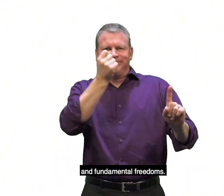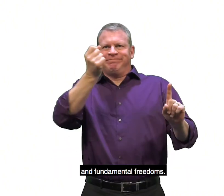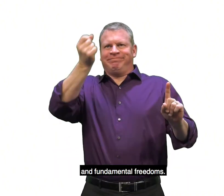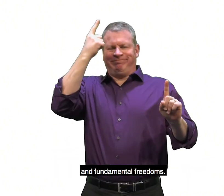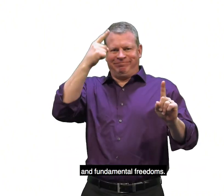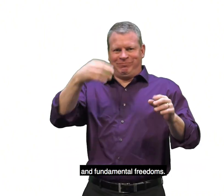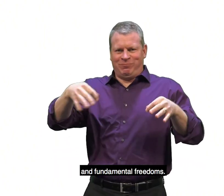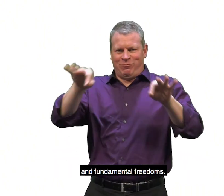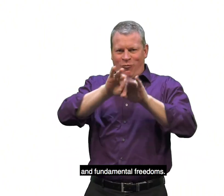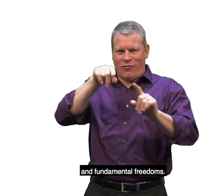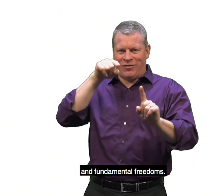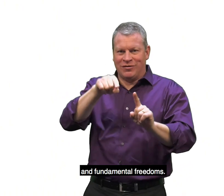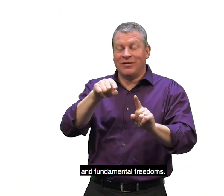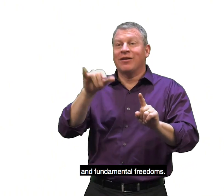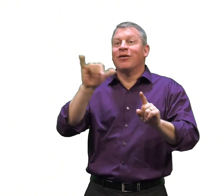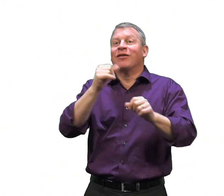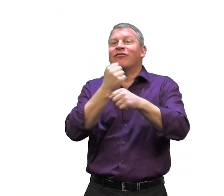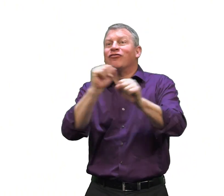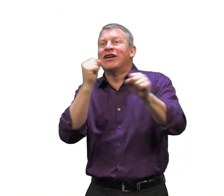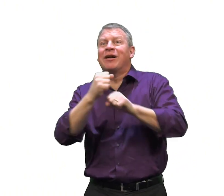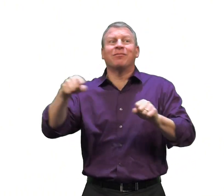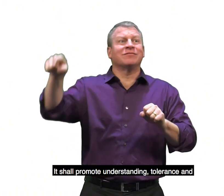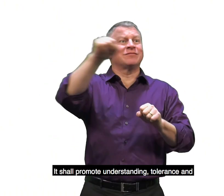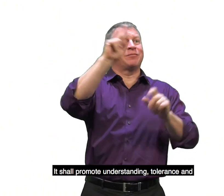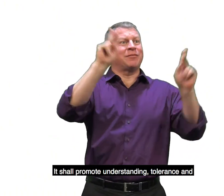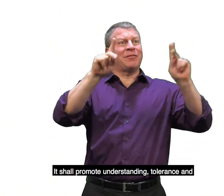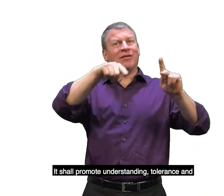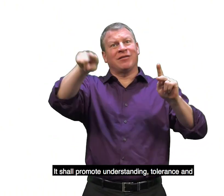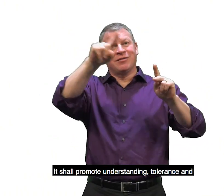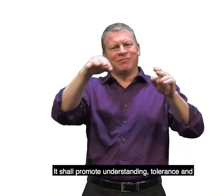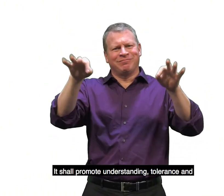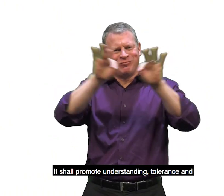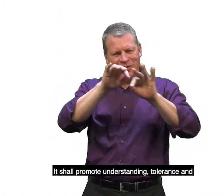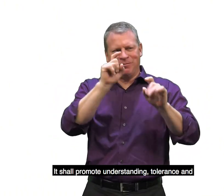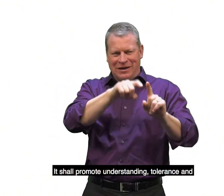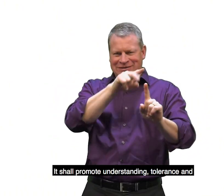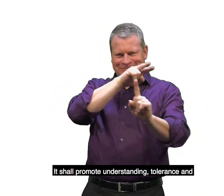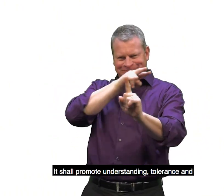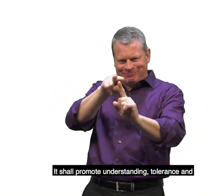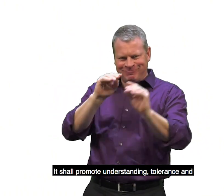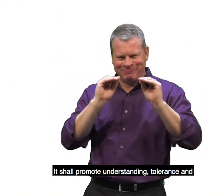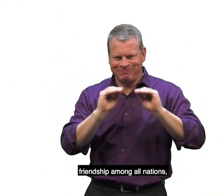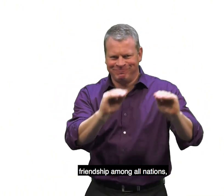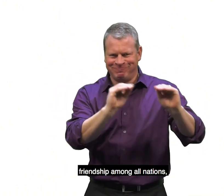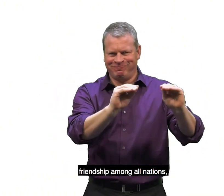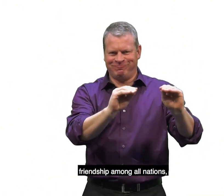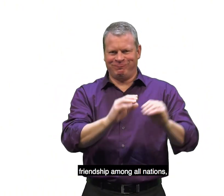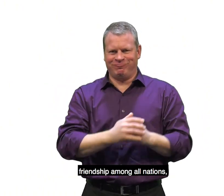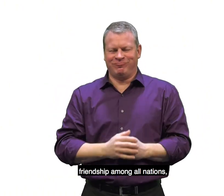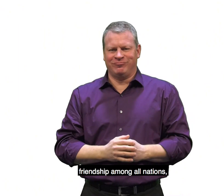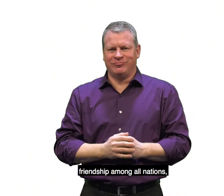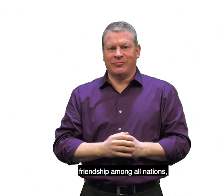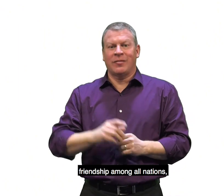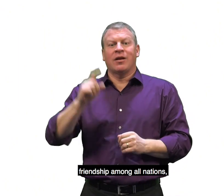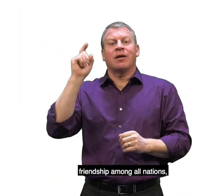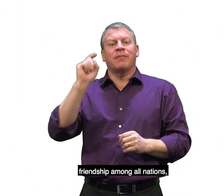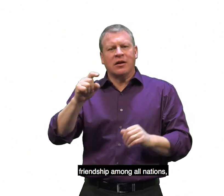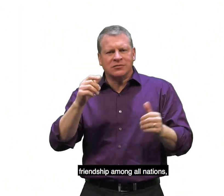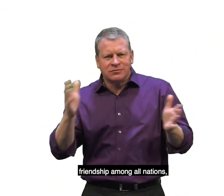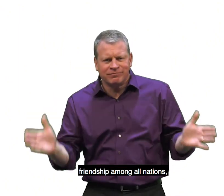and fundamental freedoms. It shall promote understanding, tolerance, and friendship among all